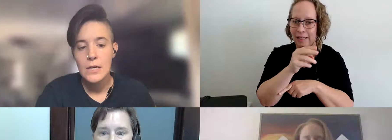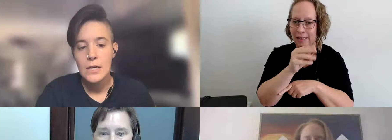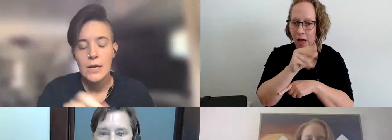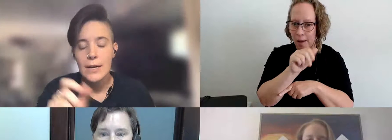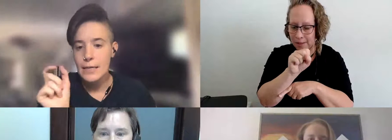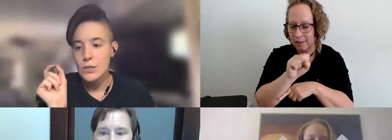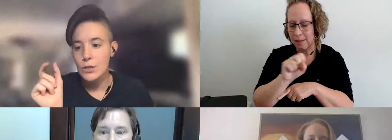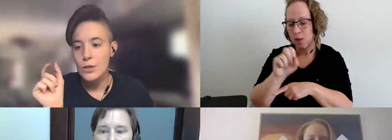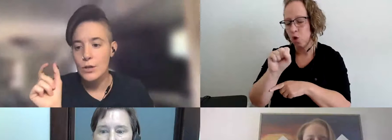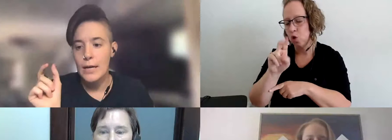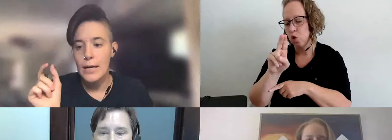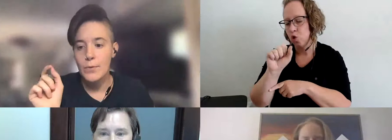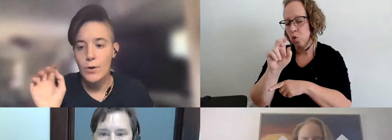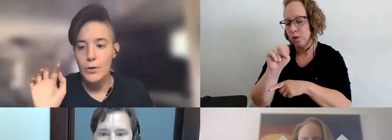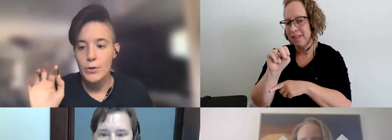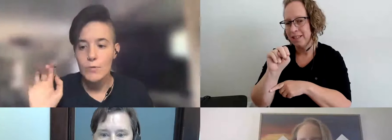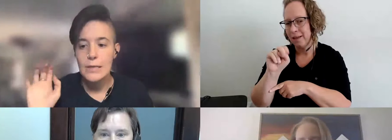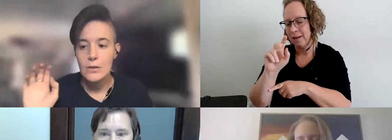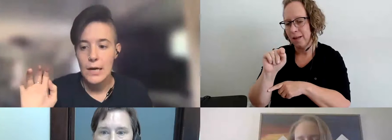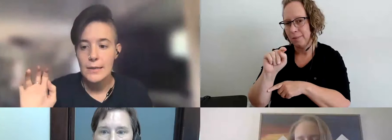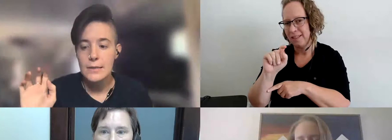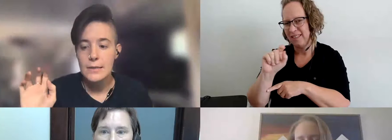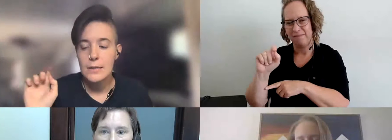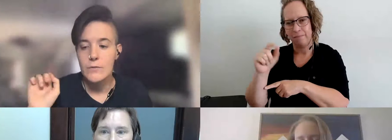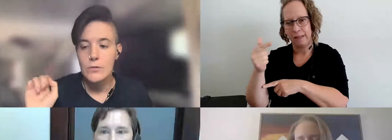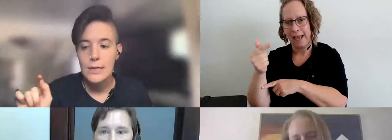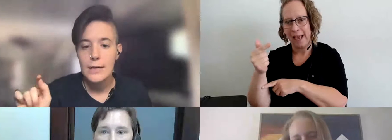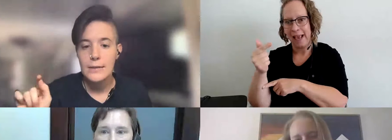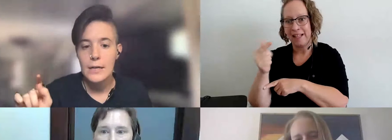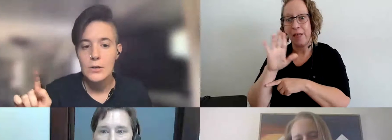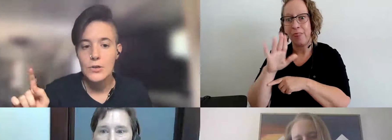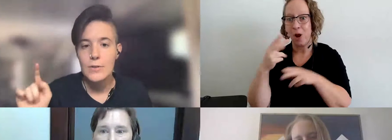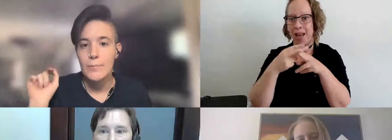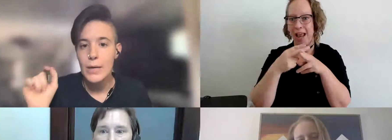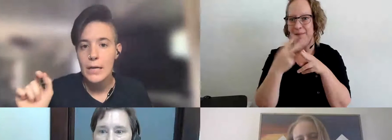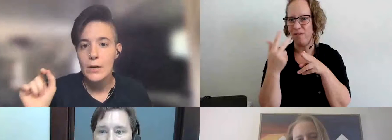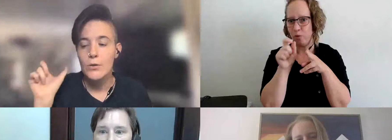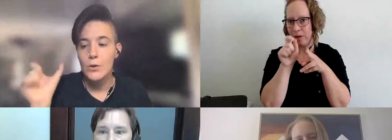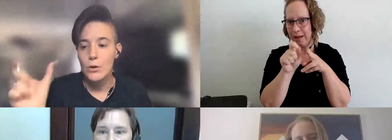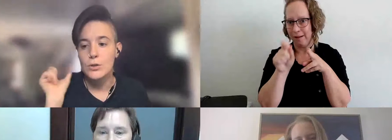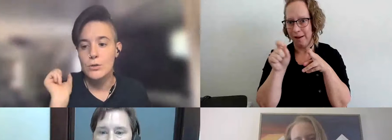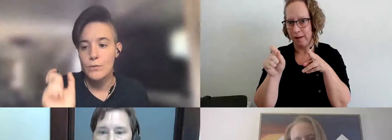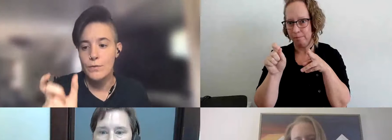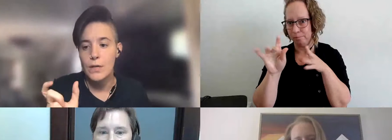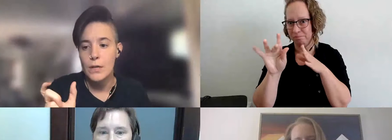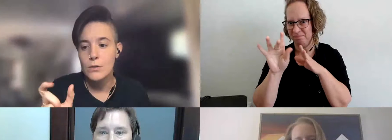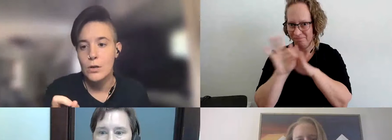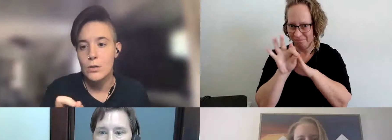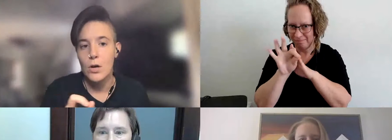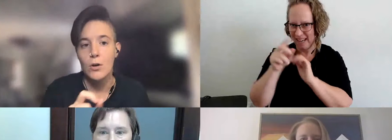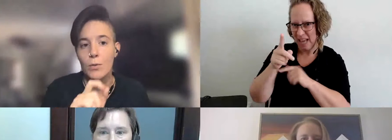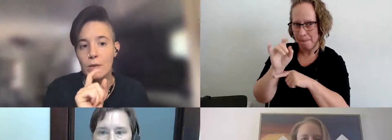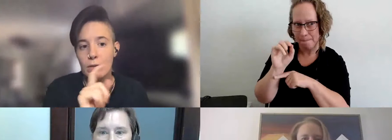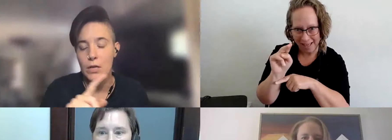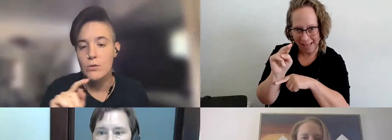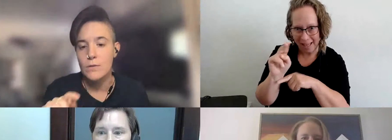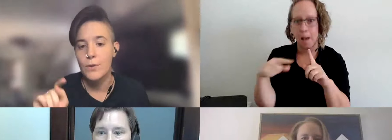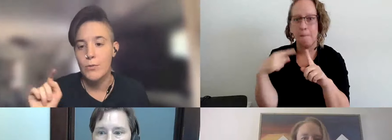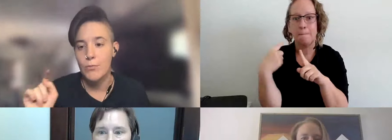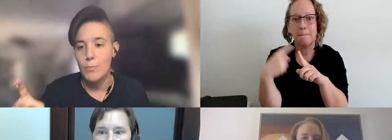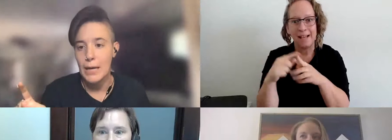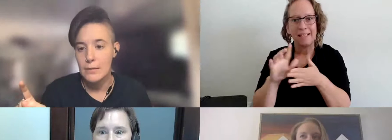Thompson Gaines, next to their name there are 3 little dots. If you click on that, you can pin those 2 videos along with